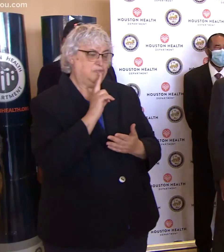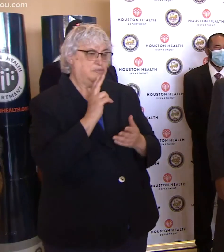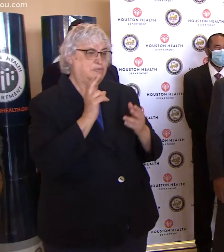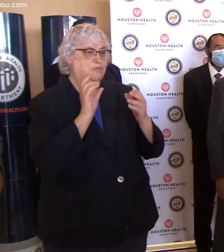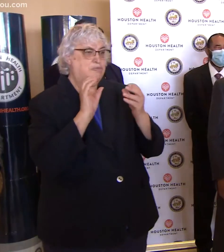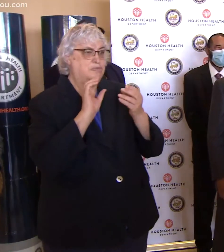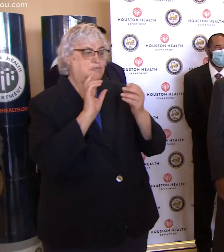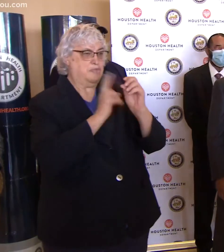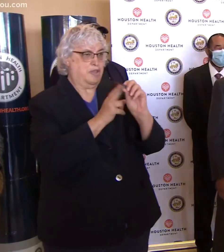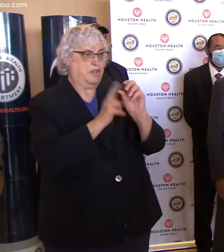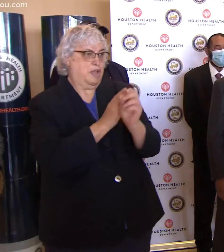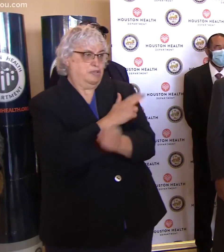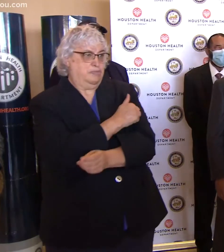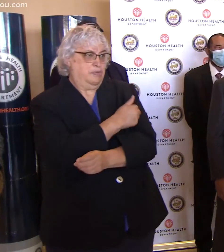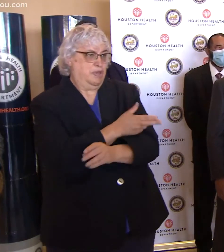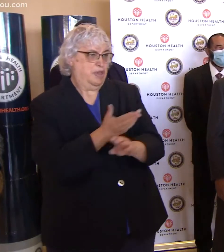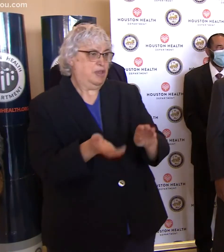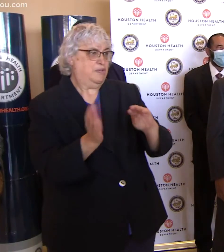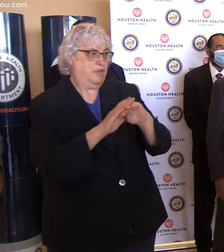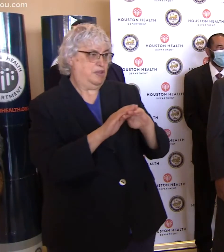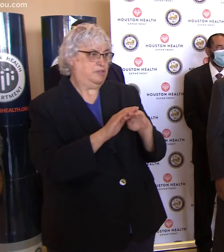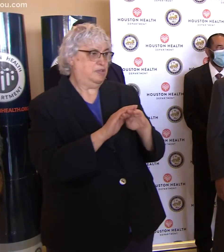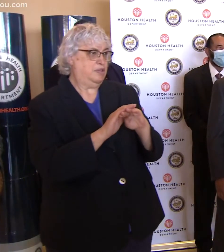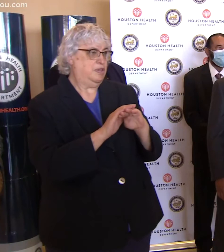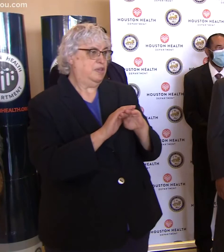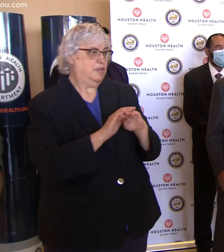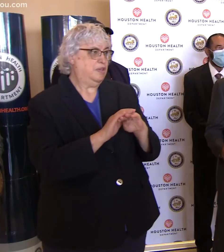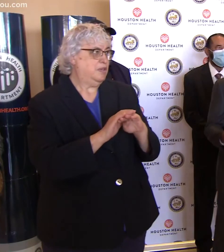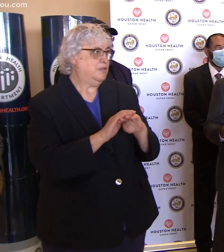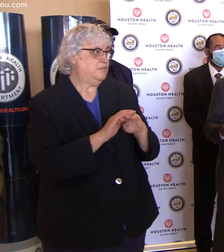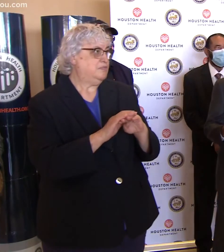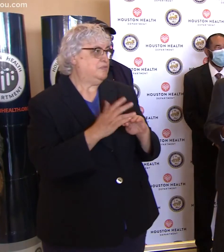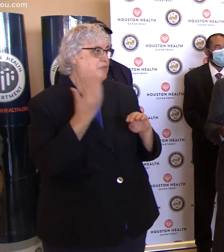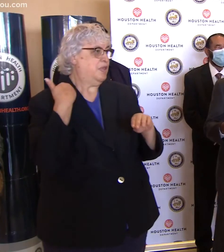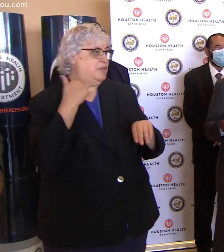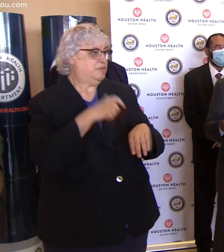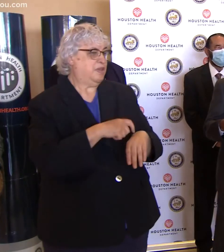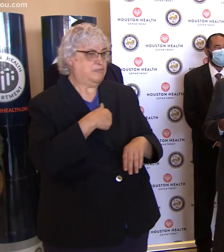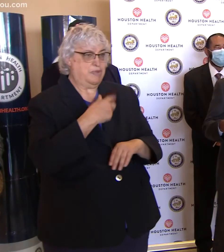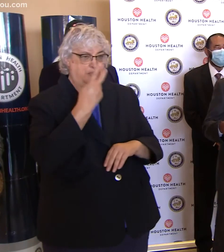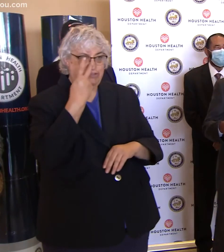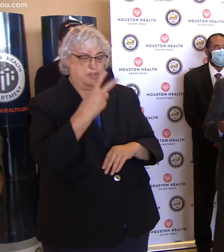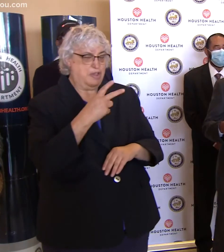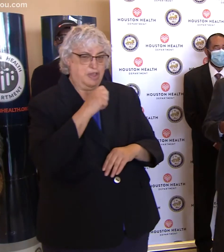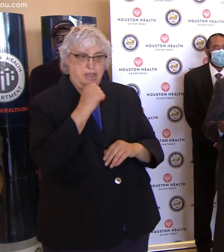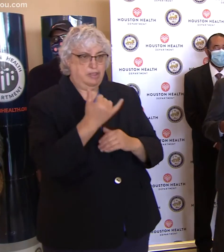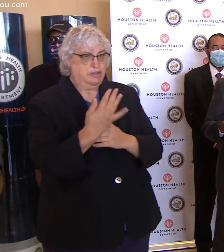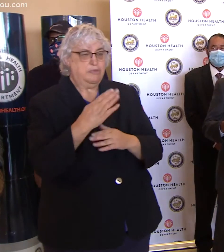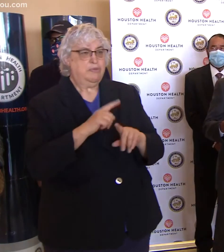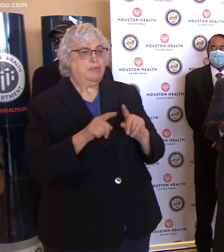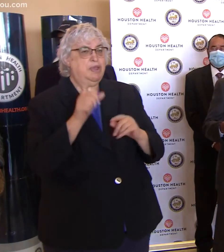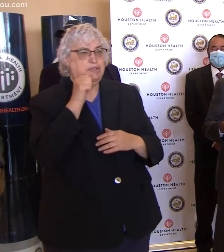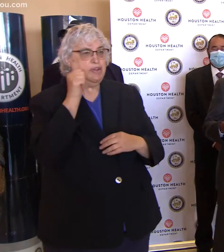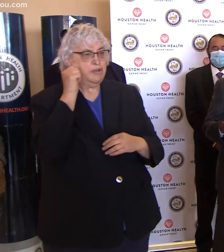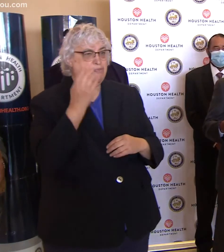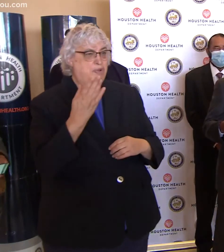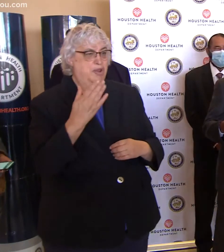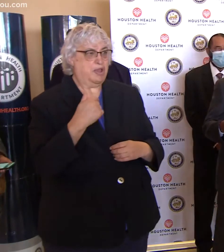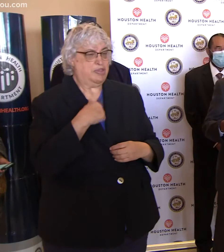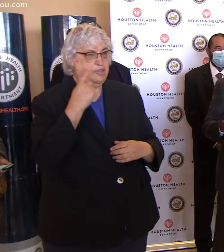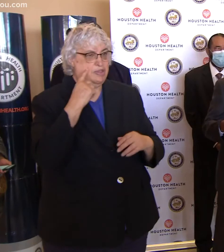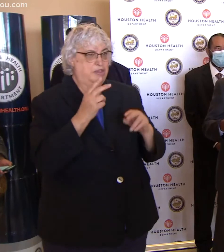hospital admissions, that number has been increasing. The last time I looked, I didn't see it this morning, but yesterday morning I